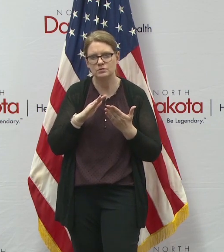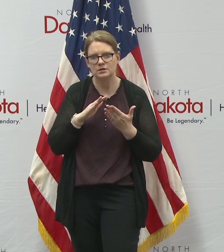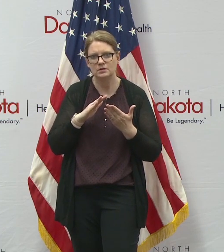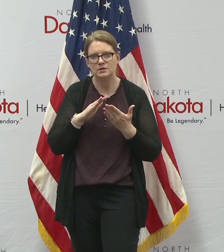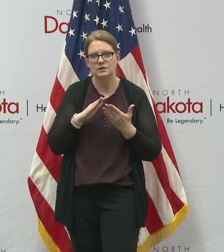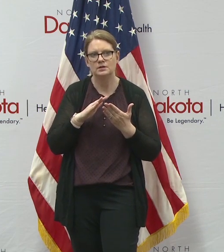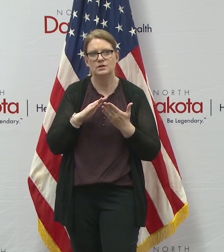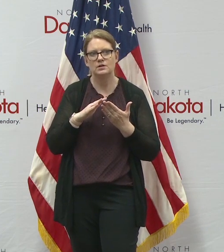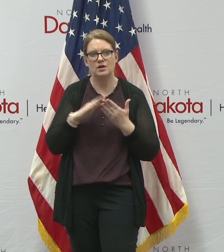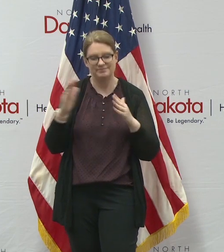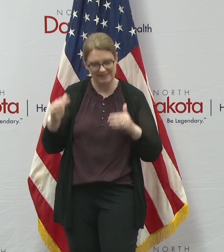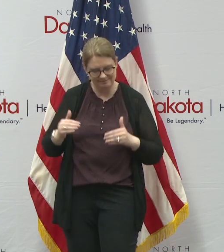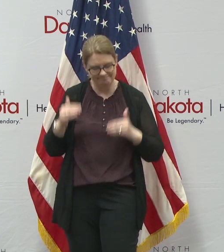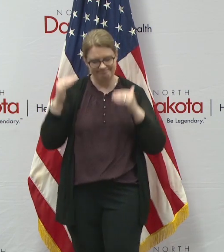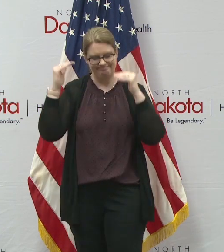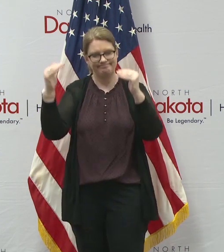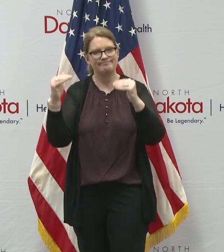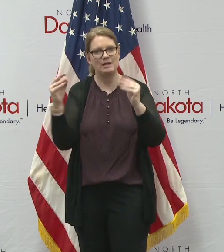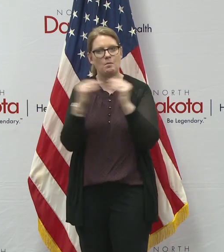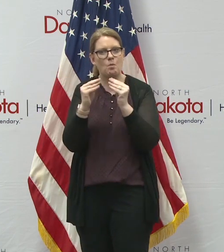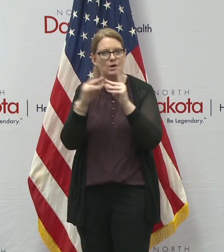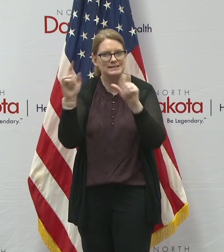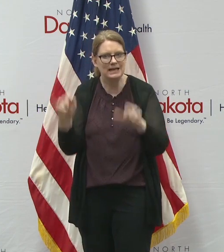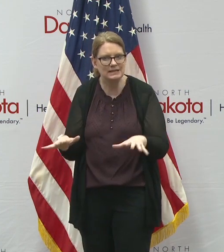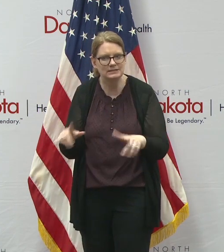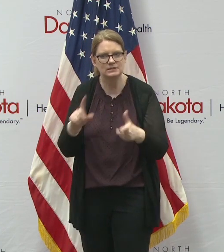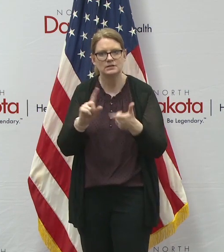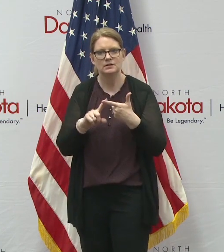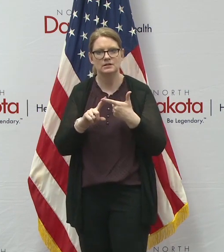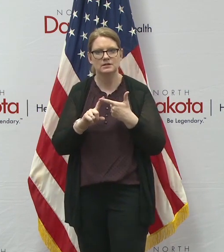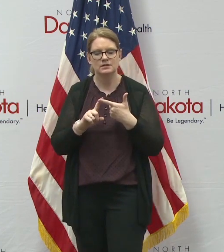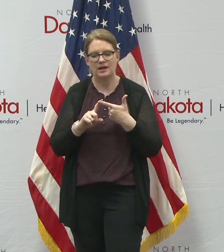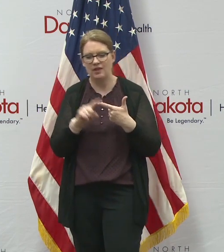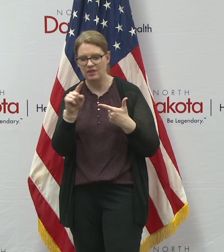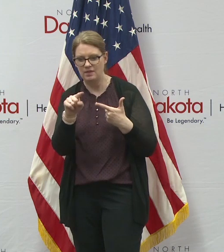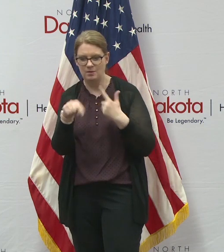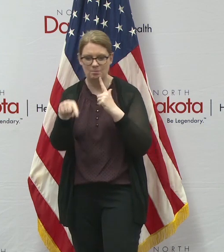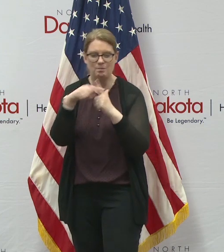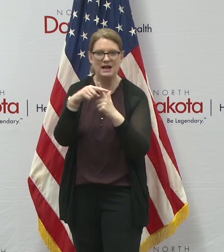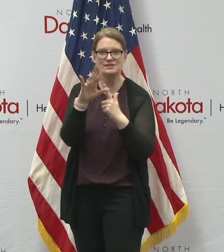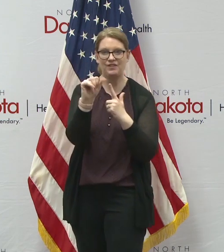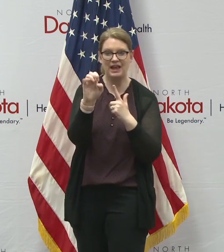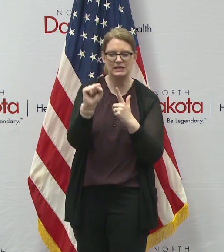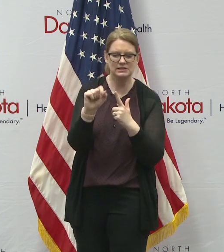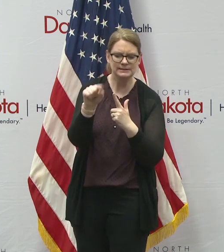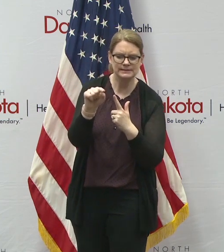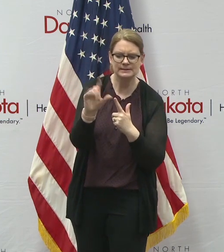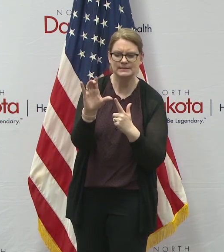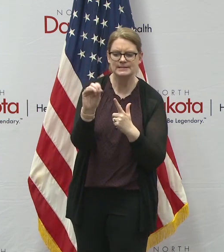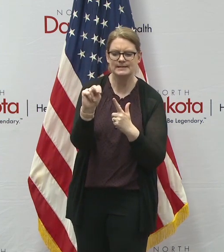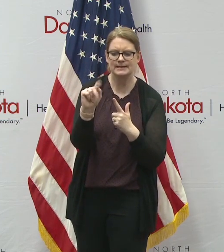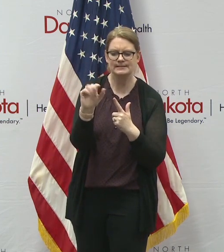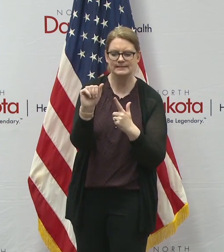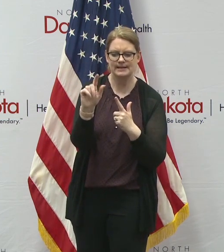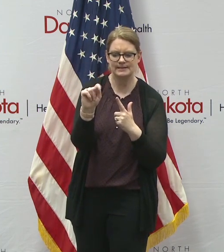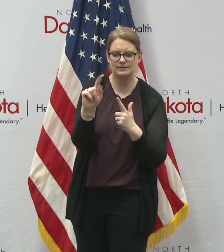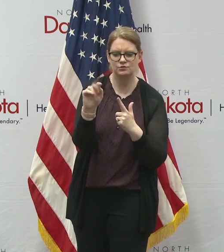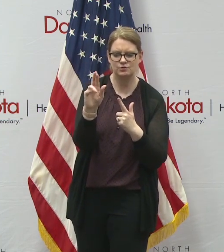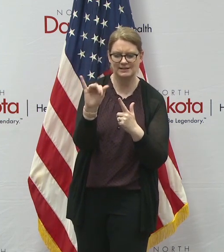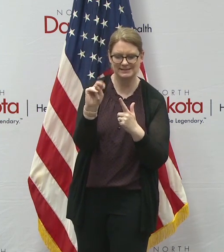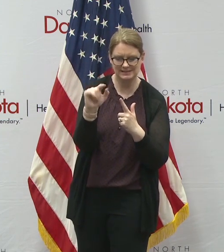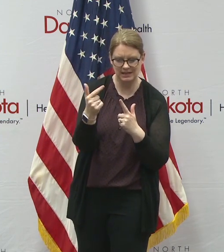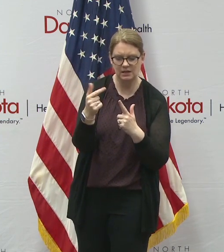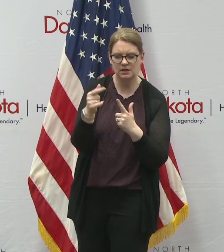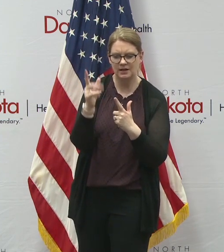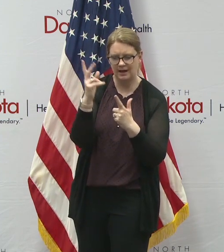dialing up our testing, which we've done, getting after those positives with contact tracing, the quarantine of positives and people who reside with